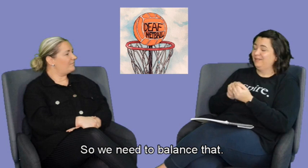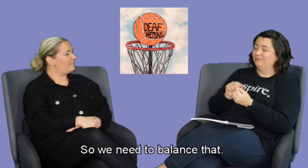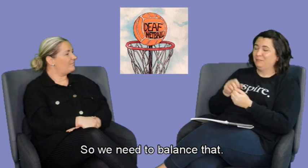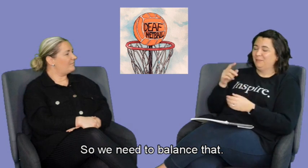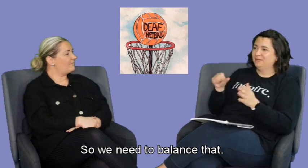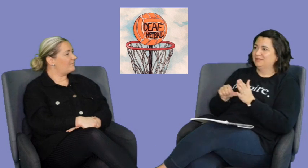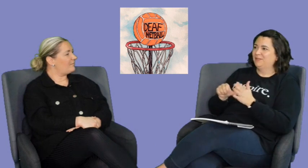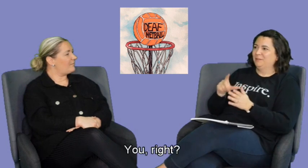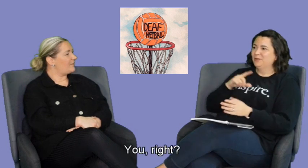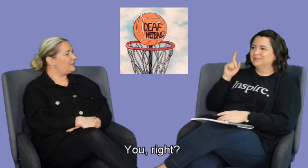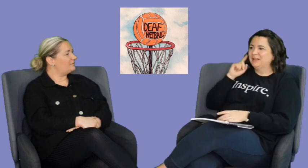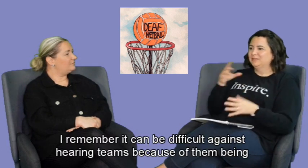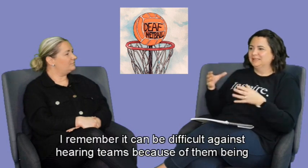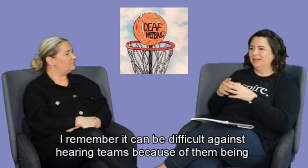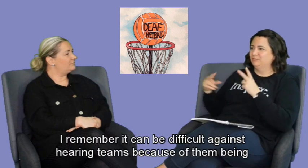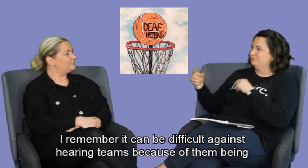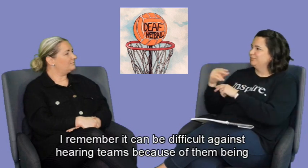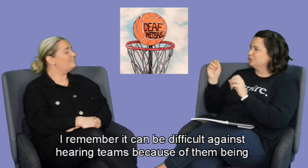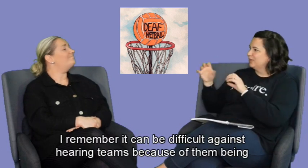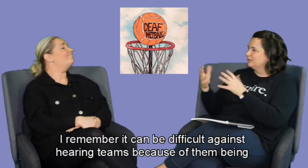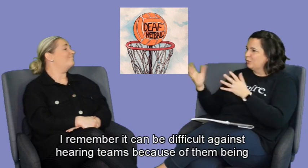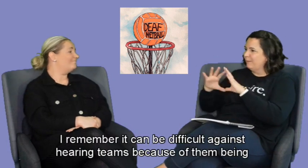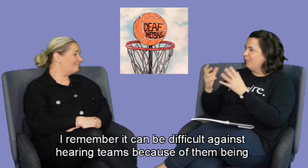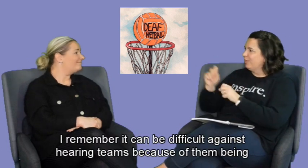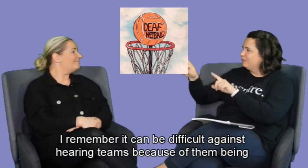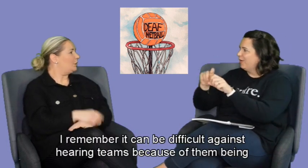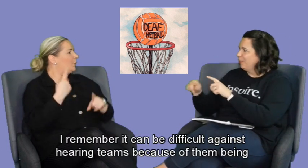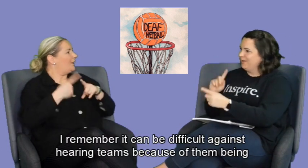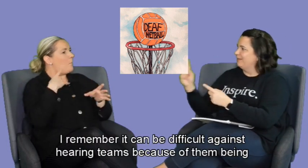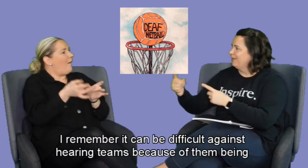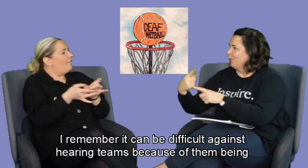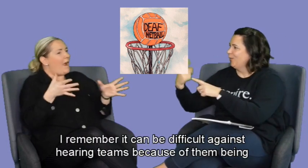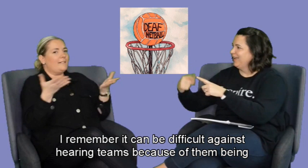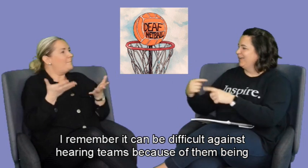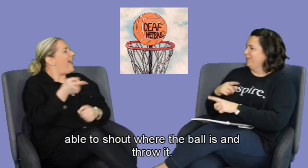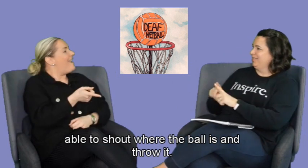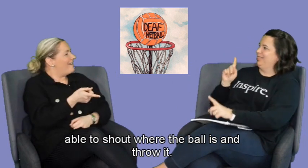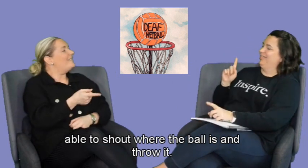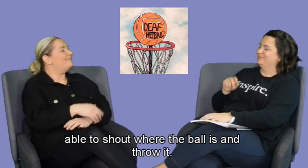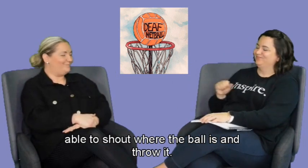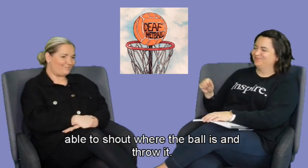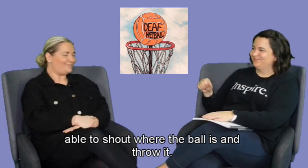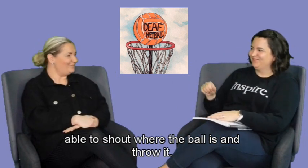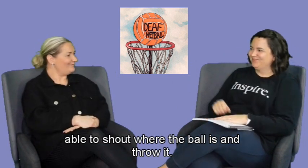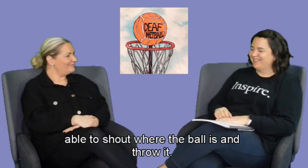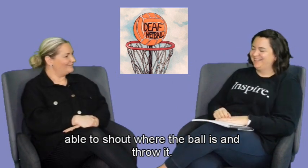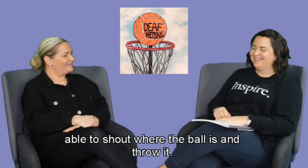balance that. You're right, I remember it can be difficult against hearing teams because of them being able to shout where the ball is and throw